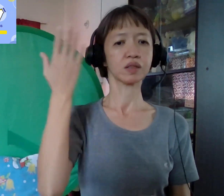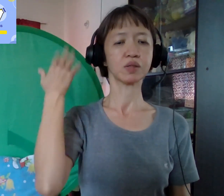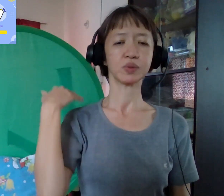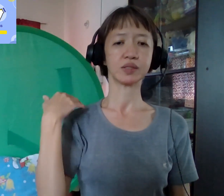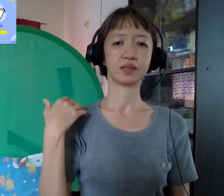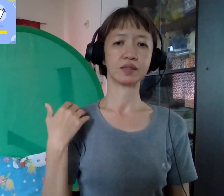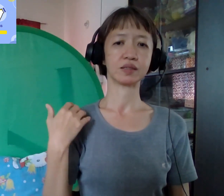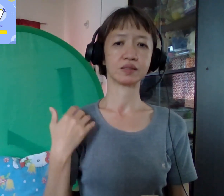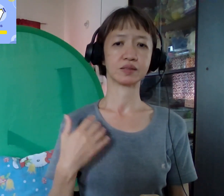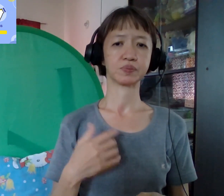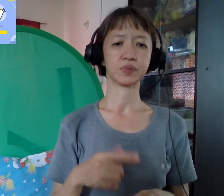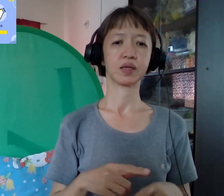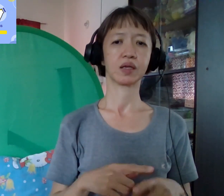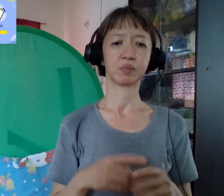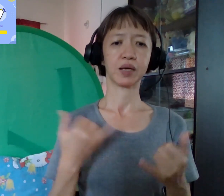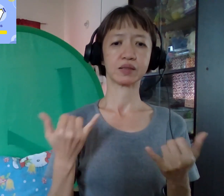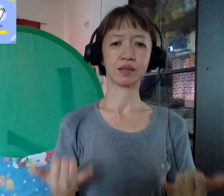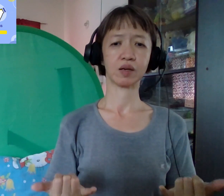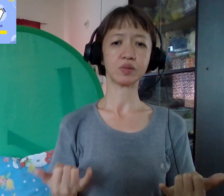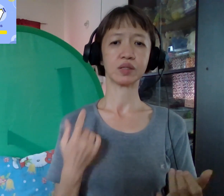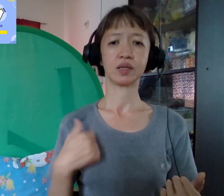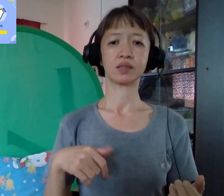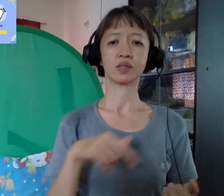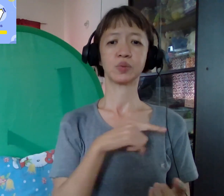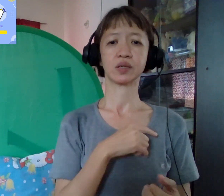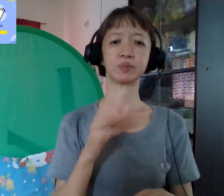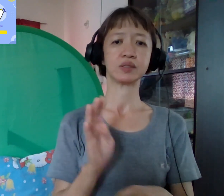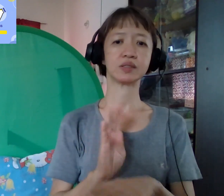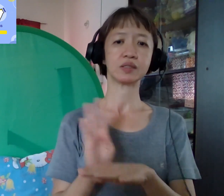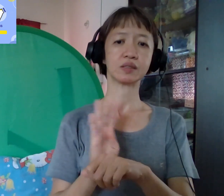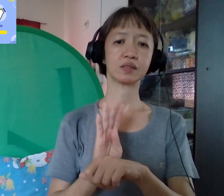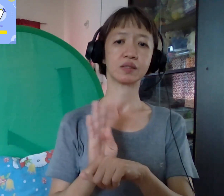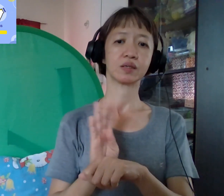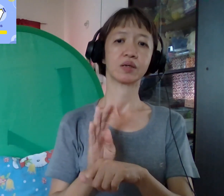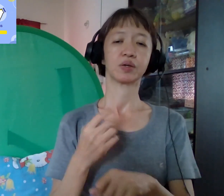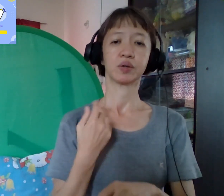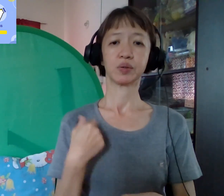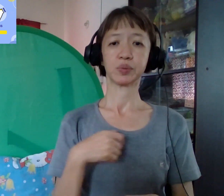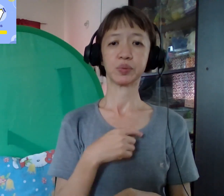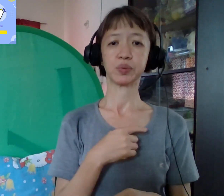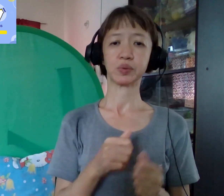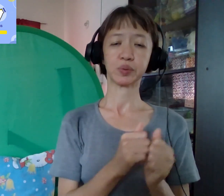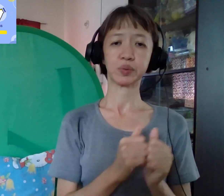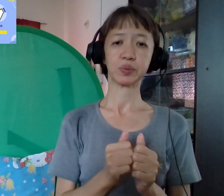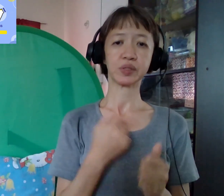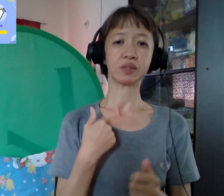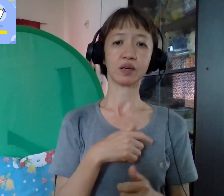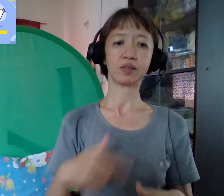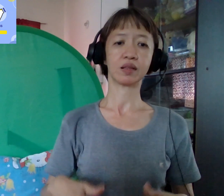Those were the days. But now that we are busy w- with our